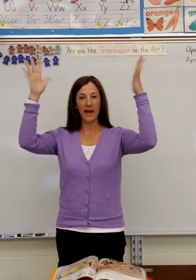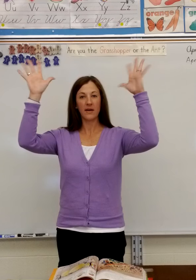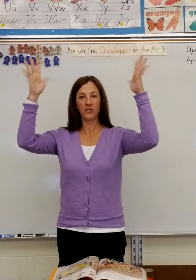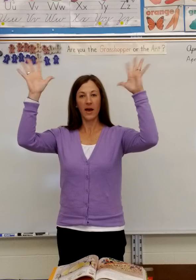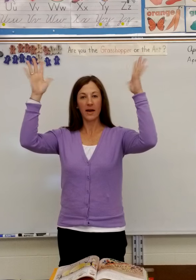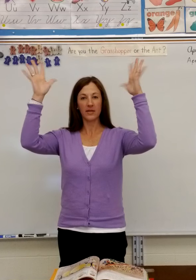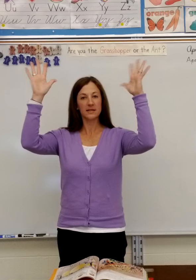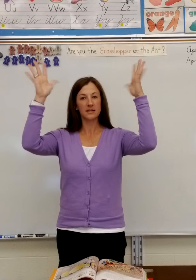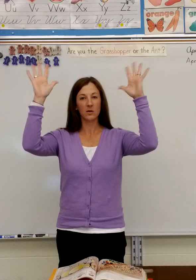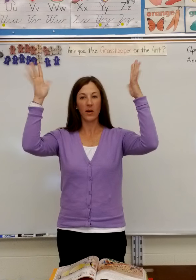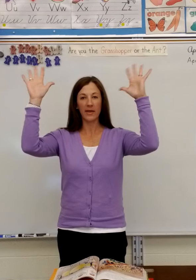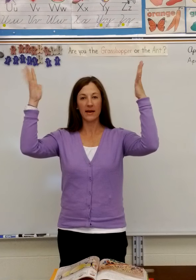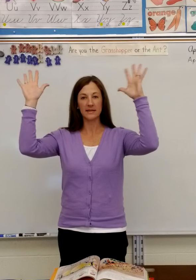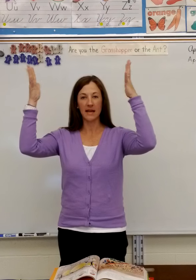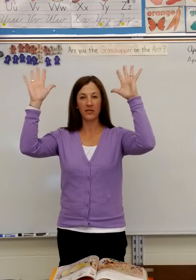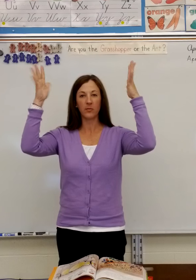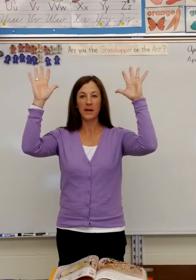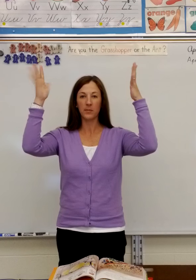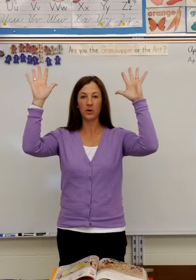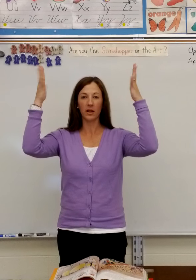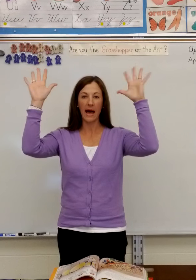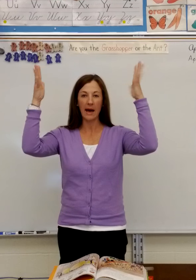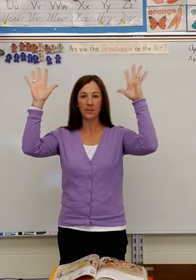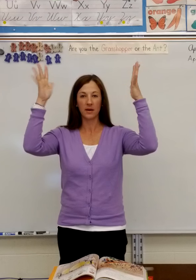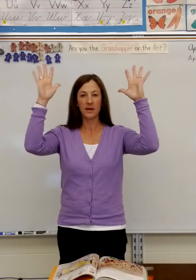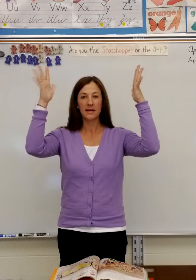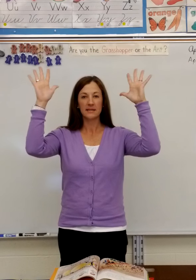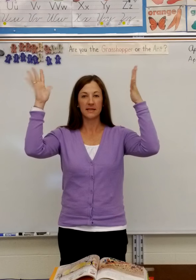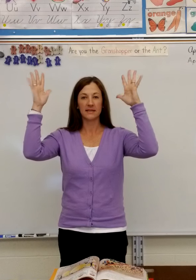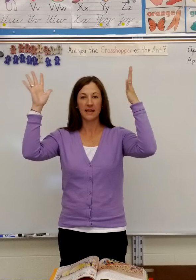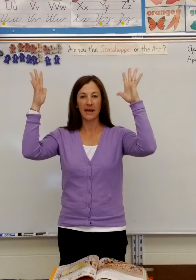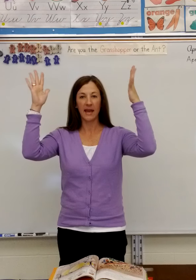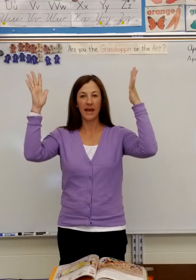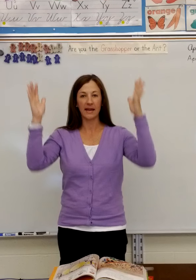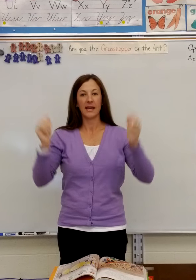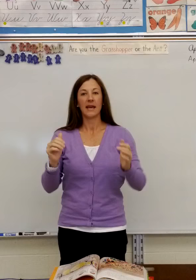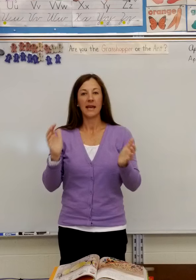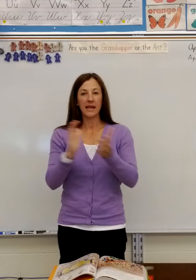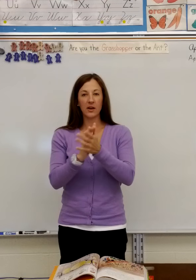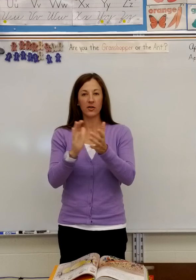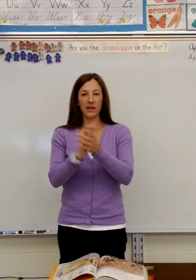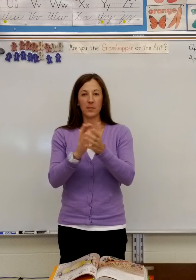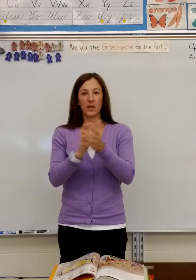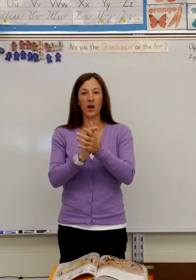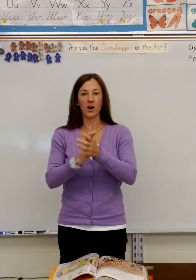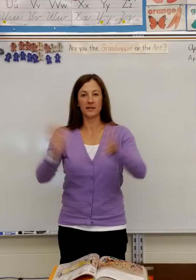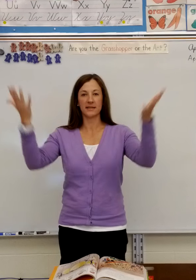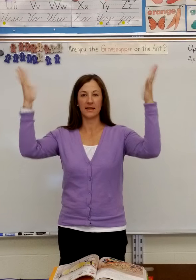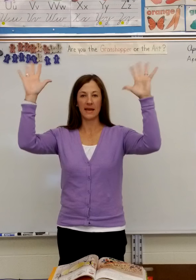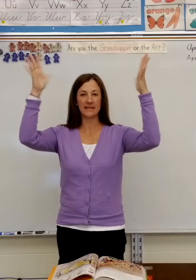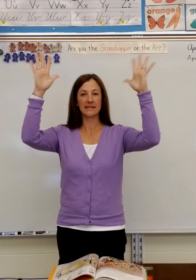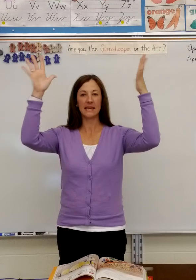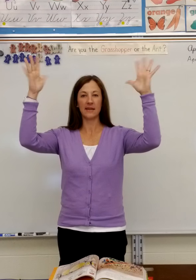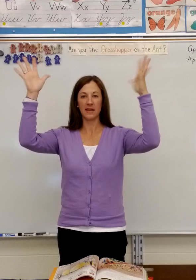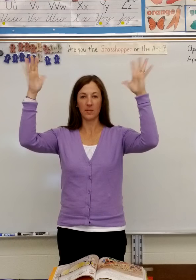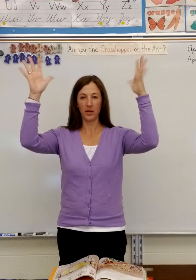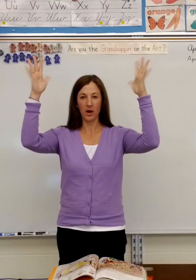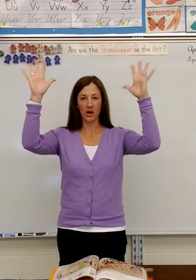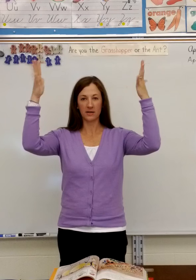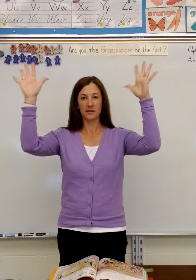wave, and this is the way that deaf people clap. Since they can't hear the applause, they see the applause.